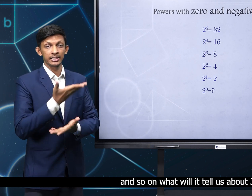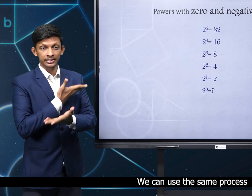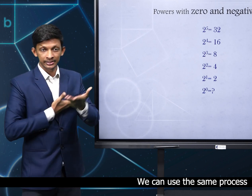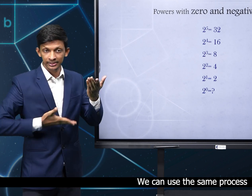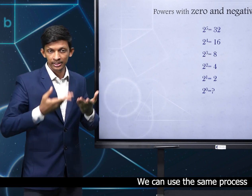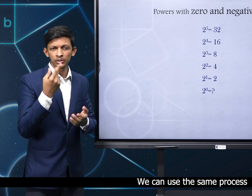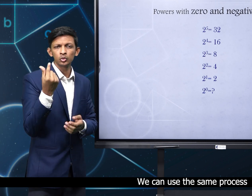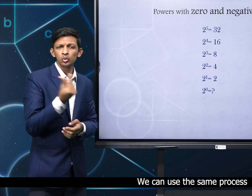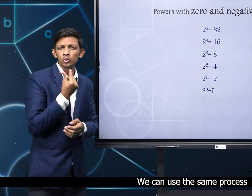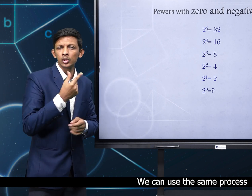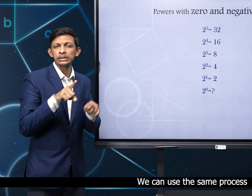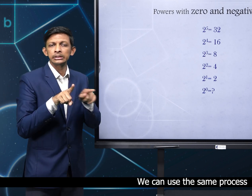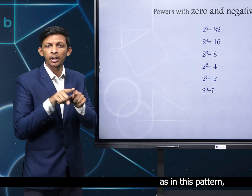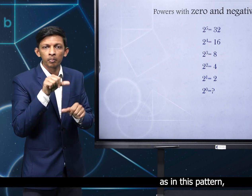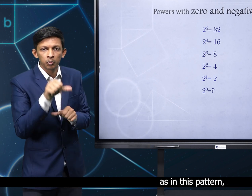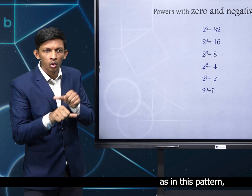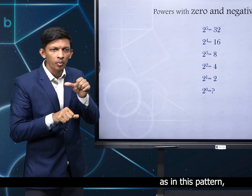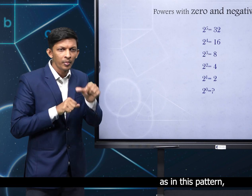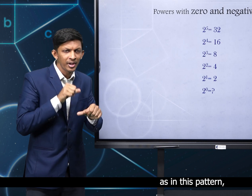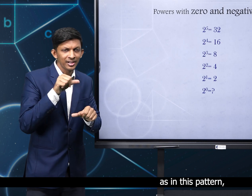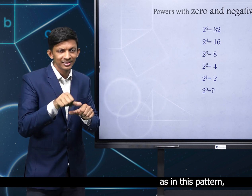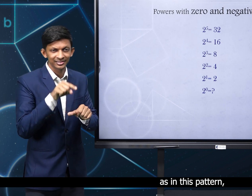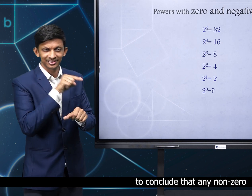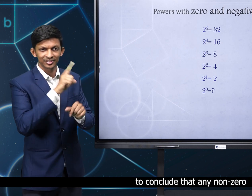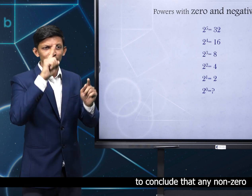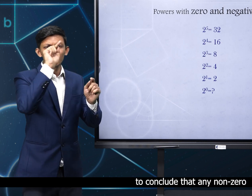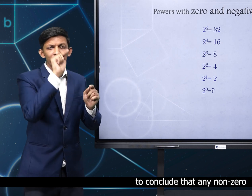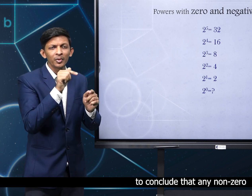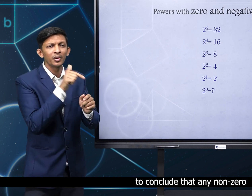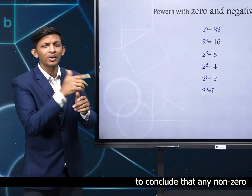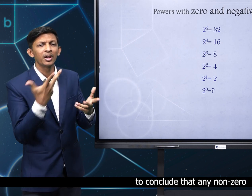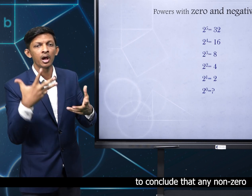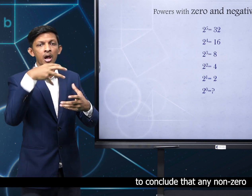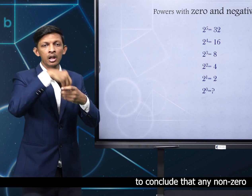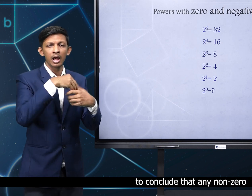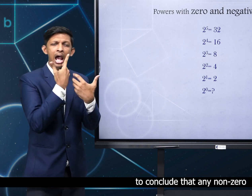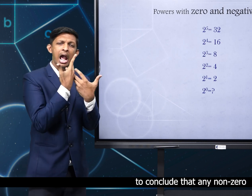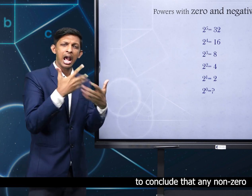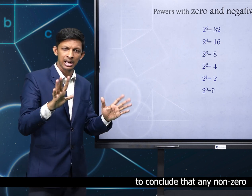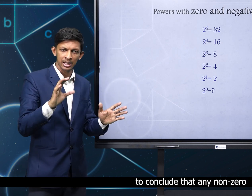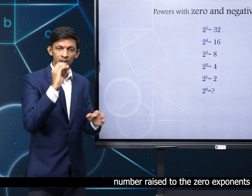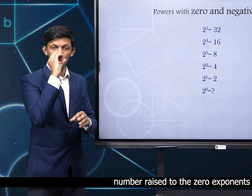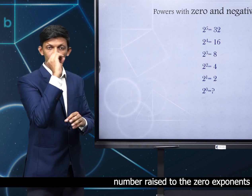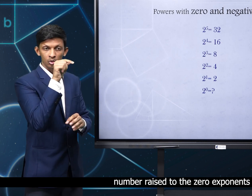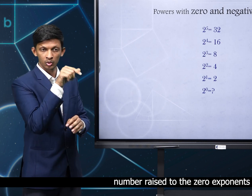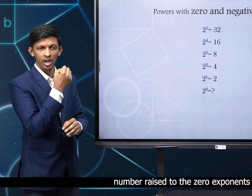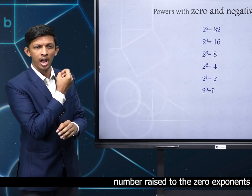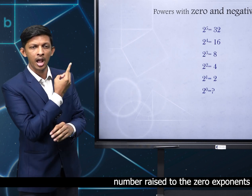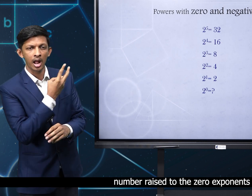We can use the same process as in this pattern to conclude that any non-zero number raised to the